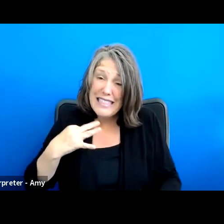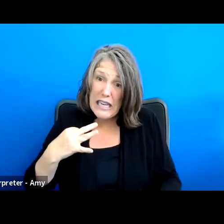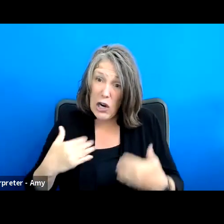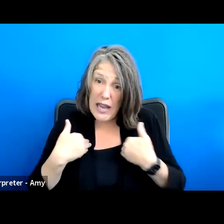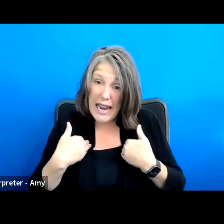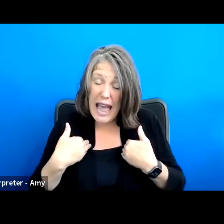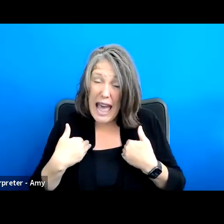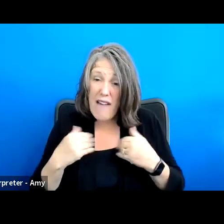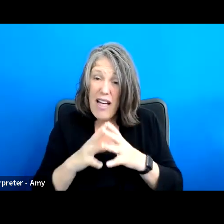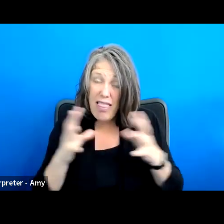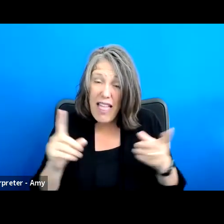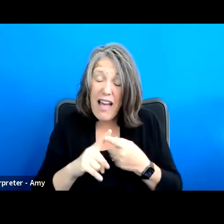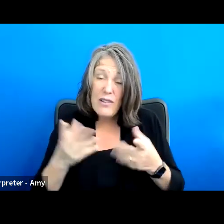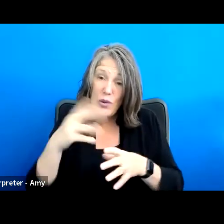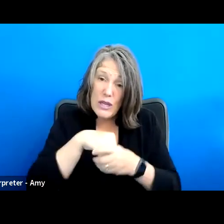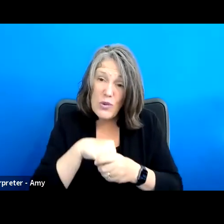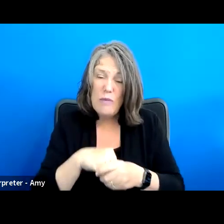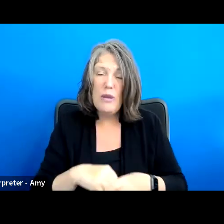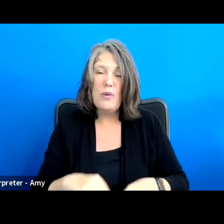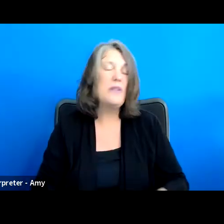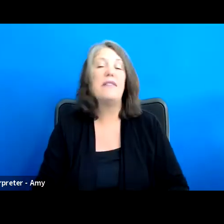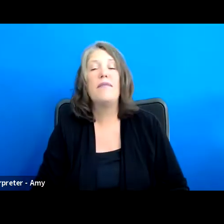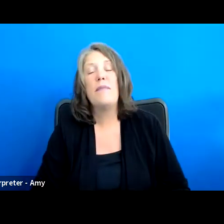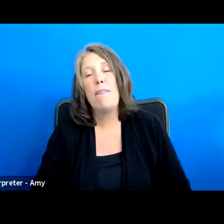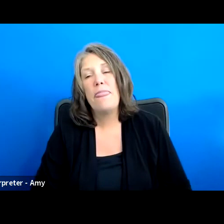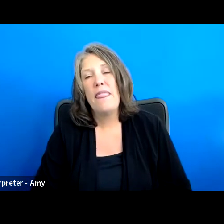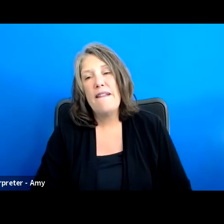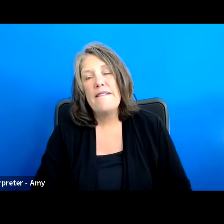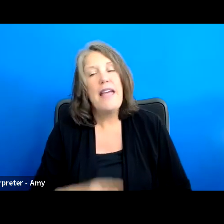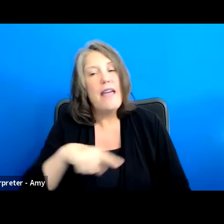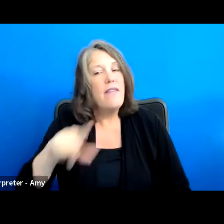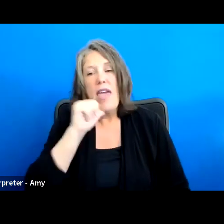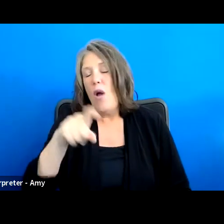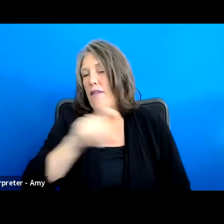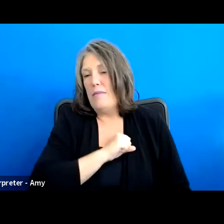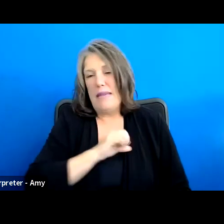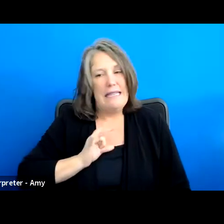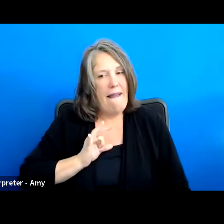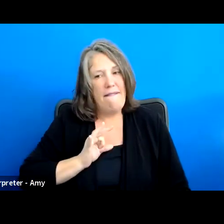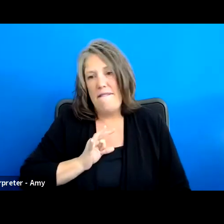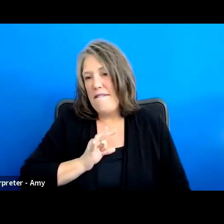have a lot to contribute. They don't have to be staff members to take